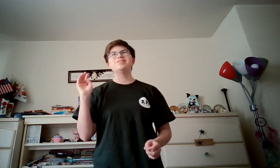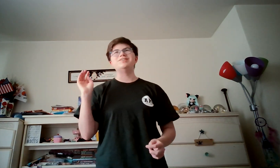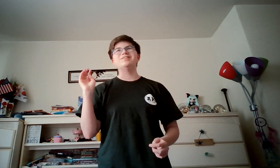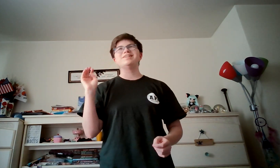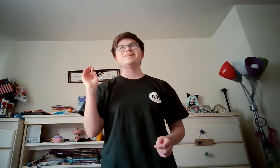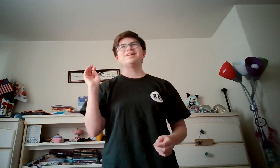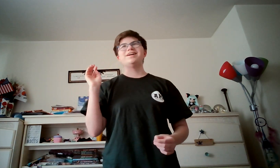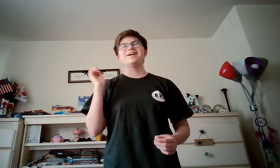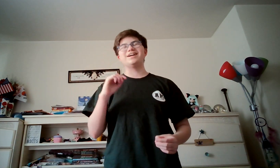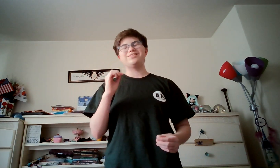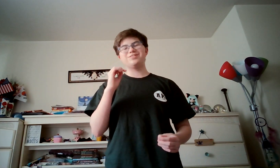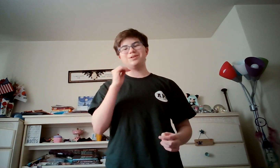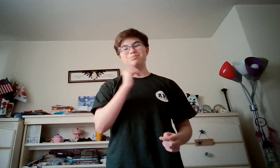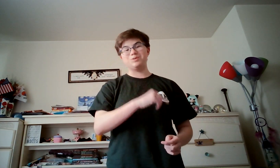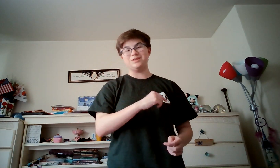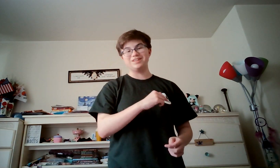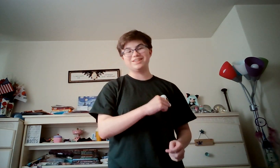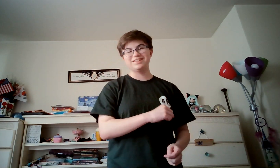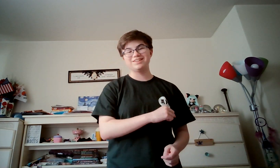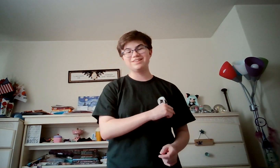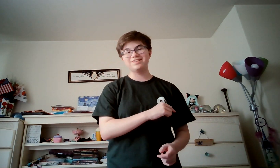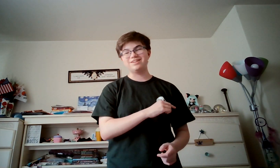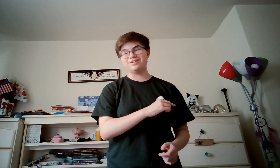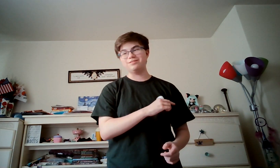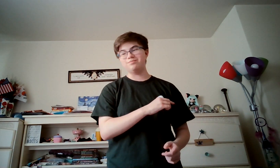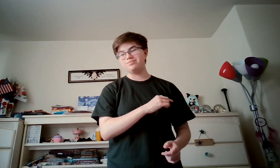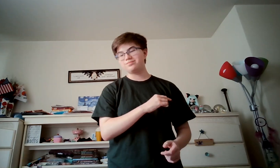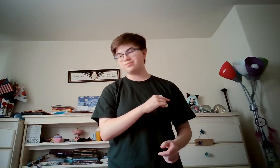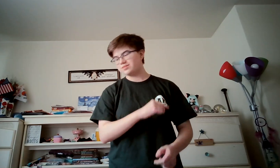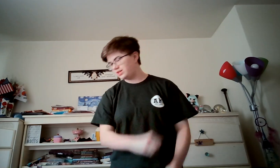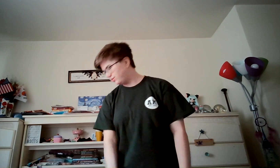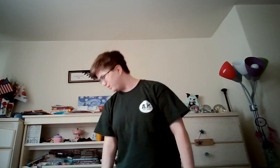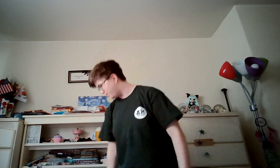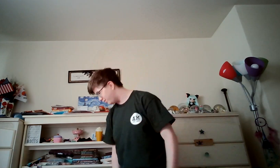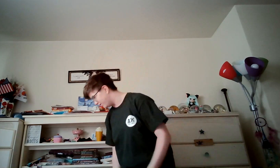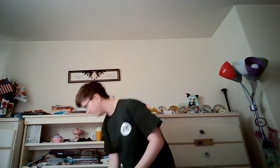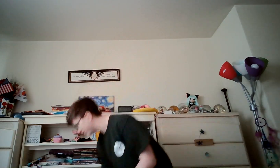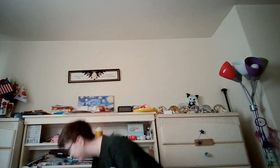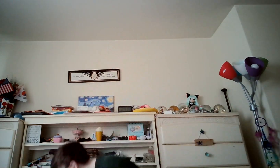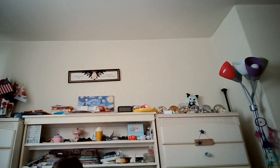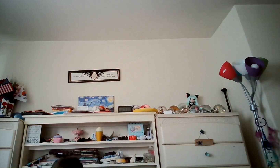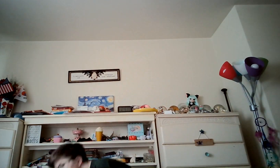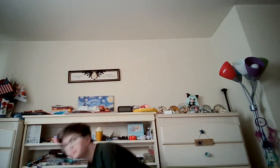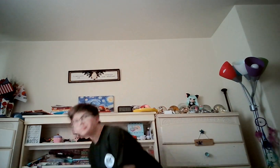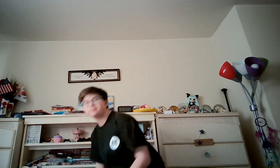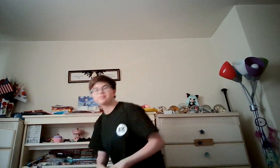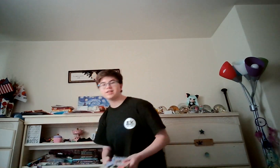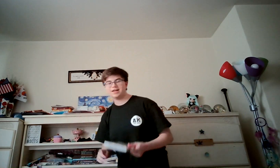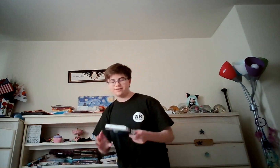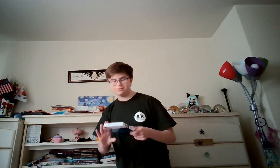So I have a book. I know I showed it. I have a